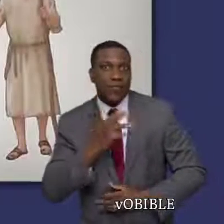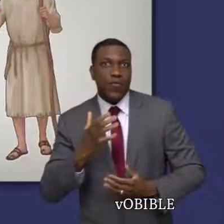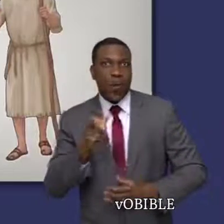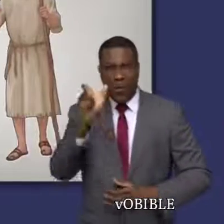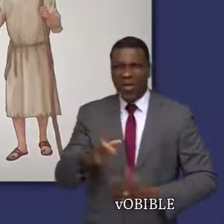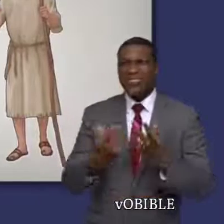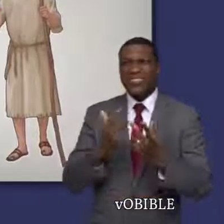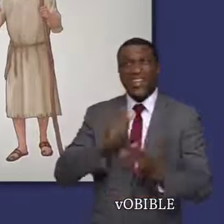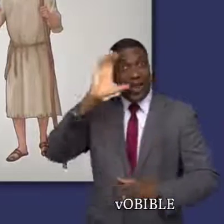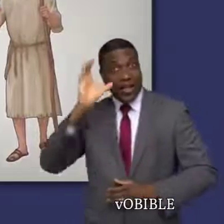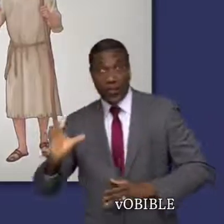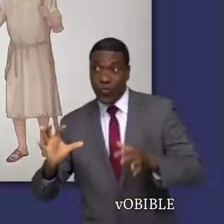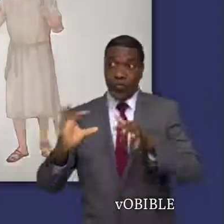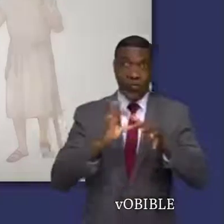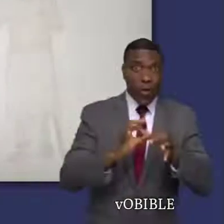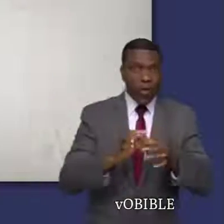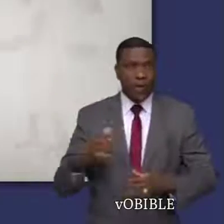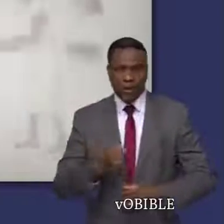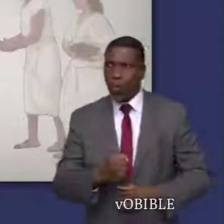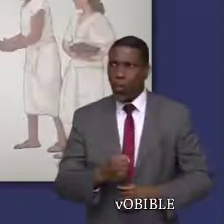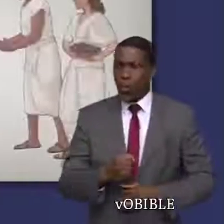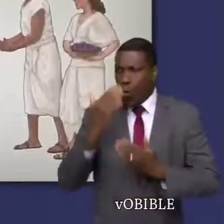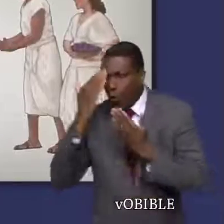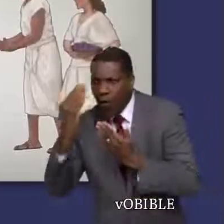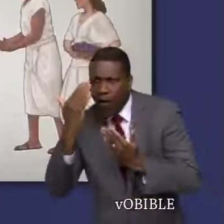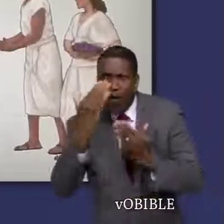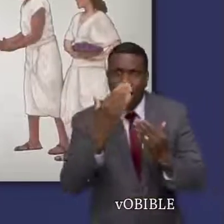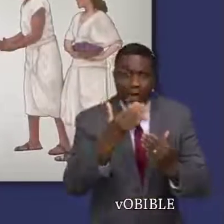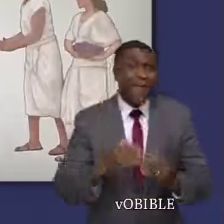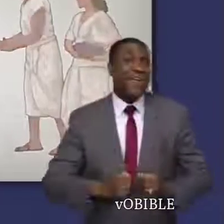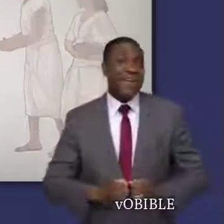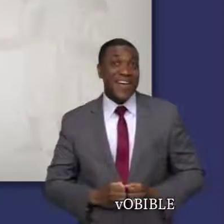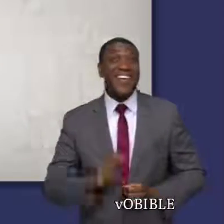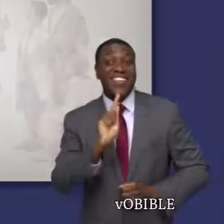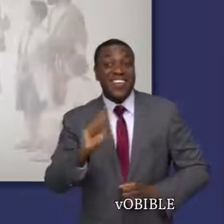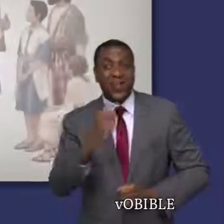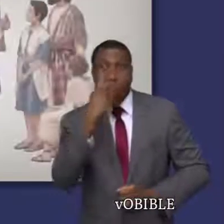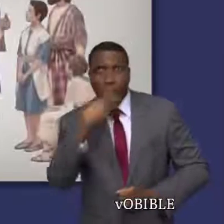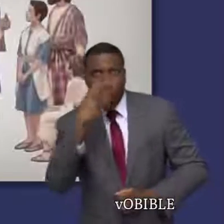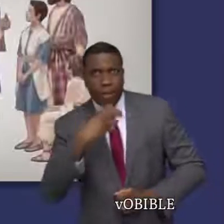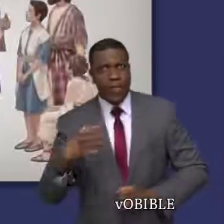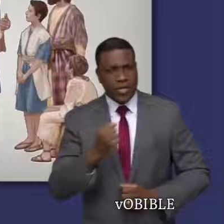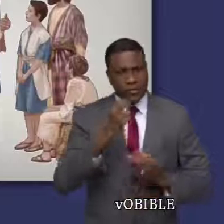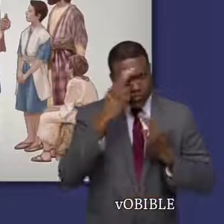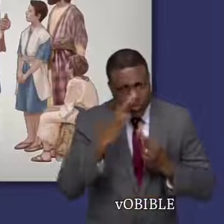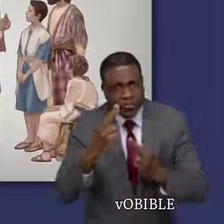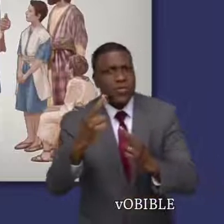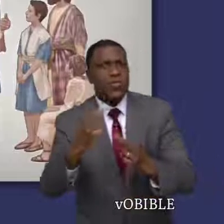consideration for the blind, the deaf, and the foreign resident, and they should treat the elderly with